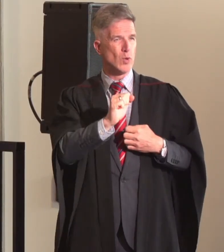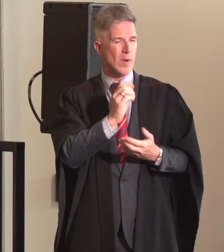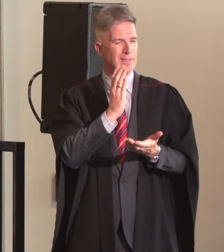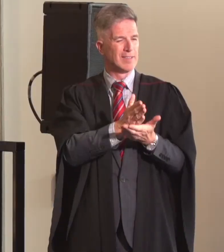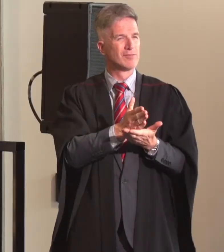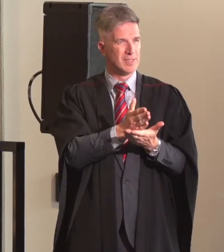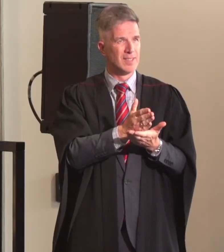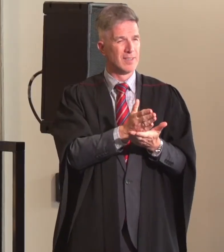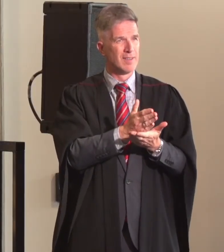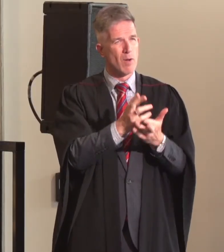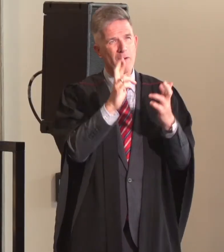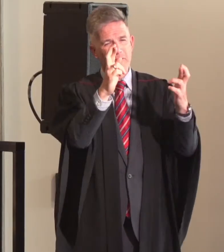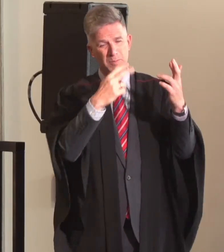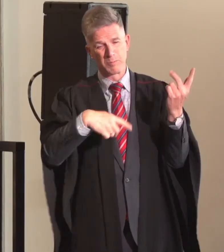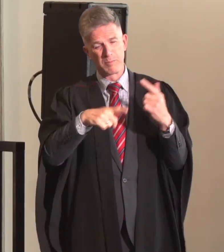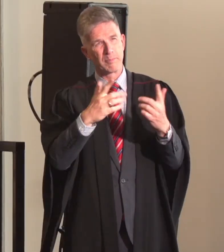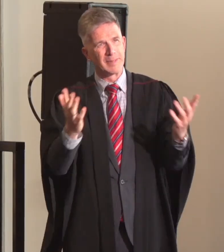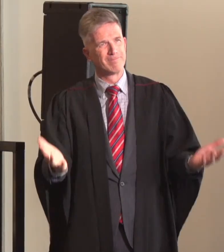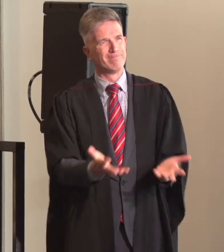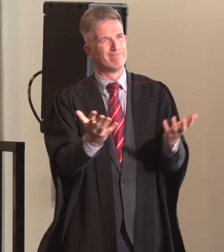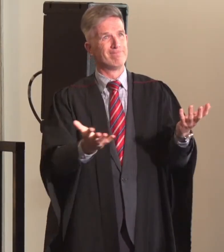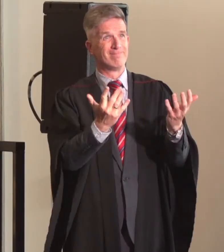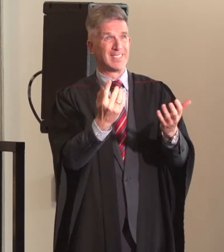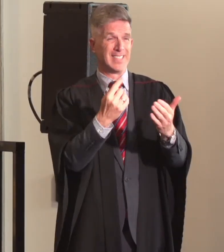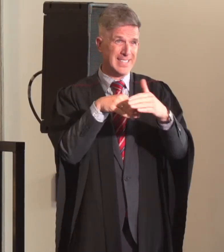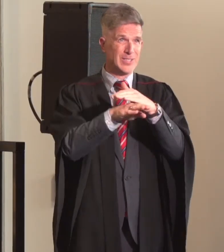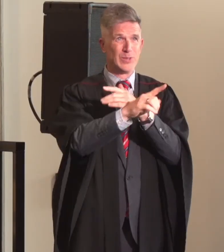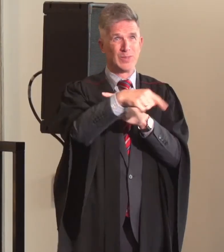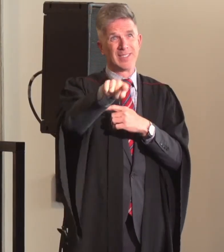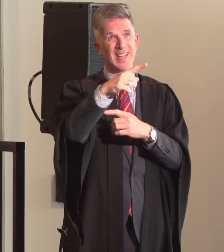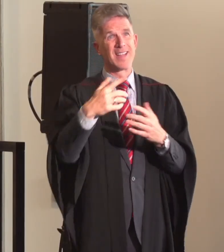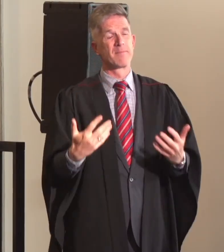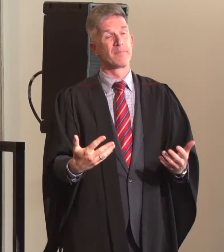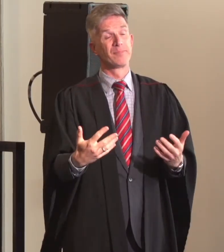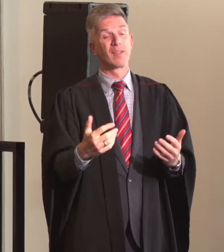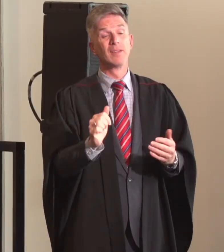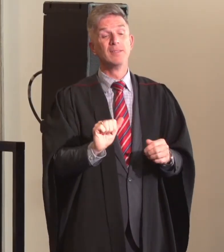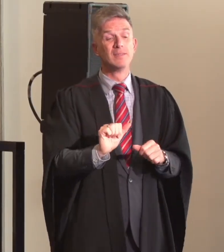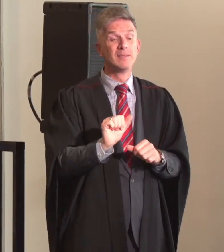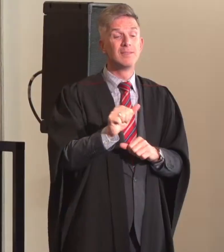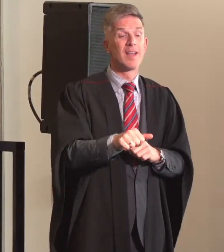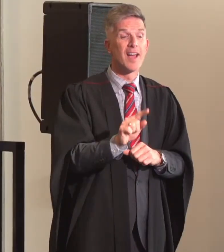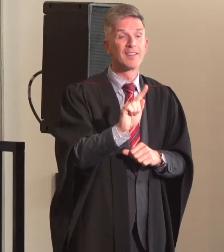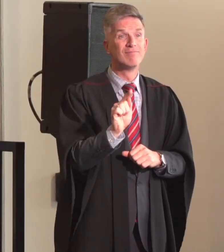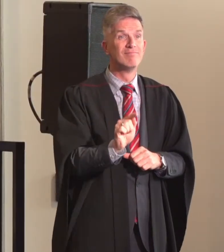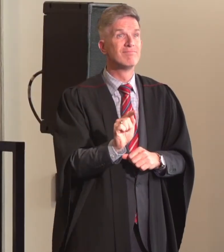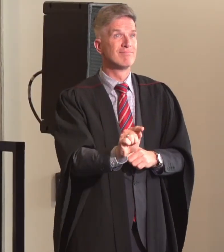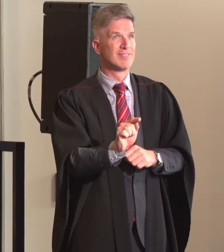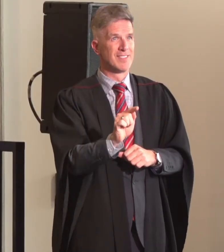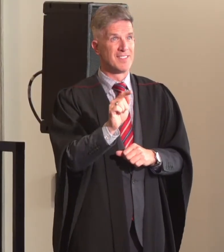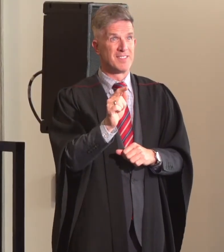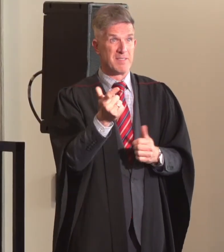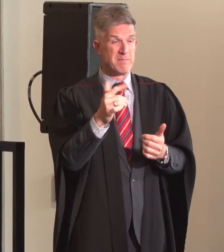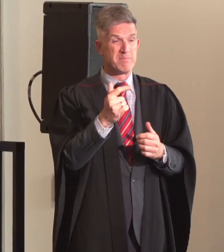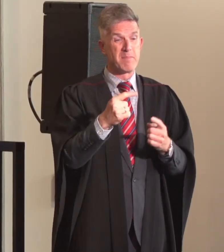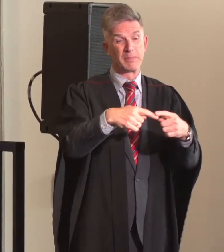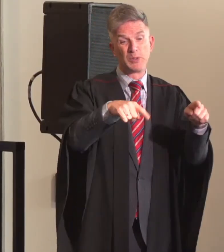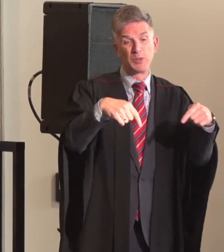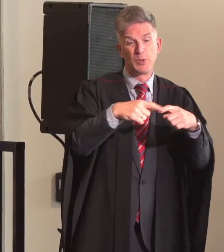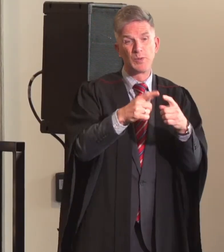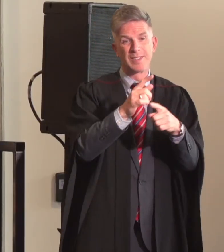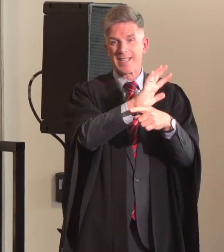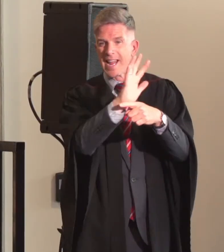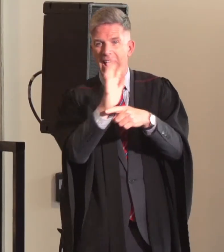we hope we've nurtured in you today. As you step into the next chapter of your journey in studios, galleries, catwalks,